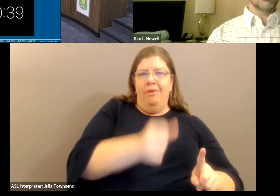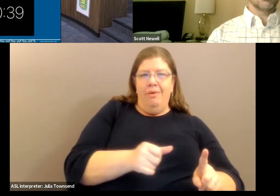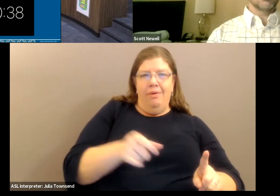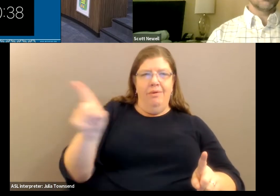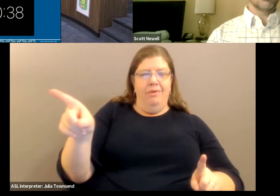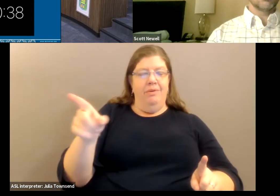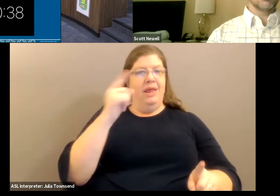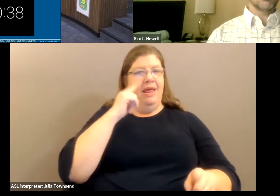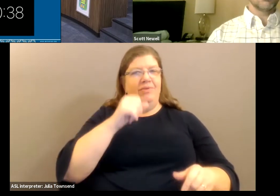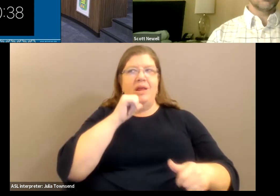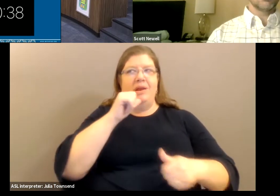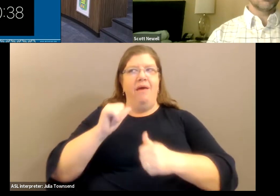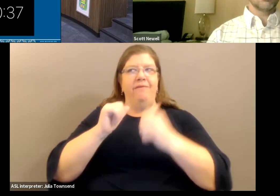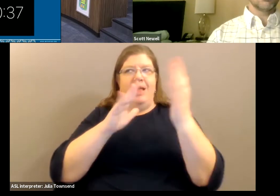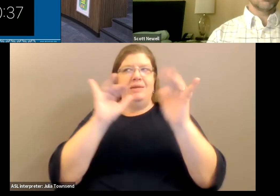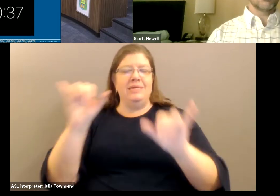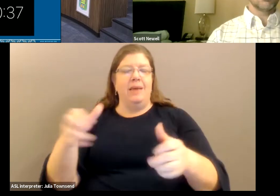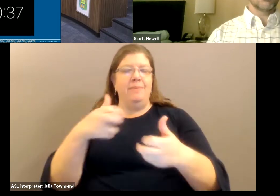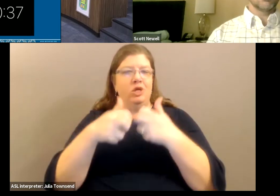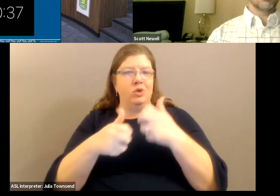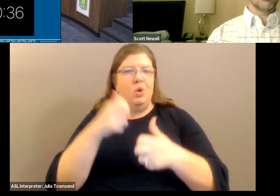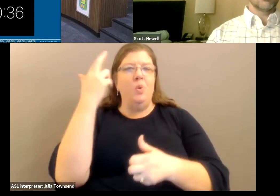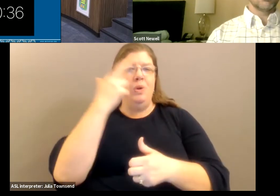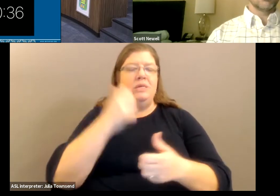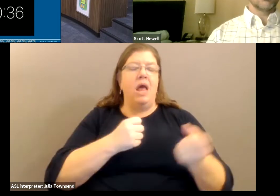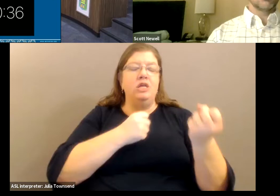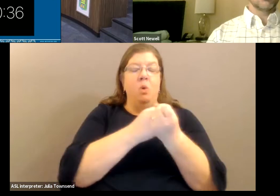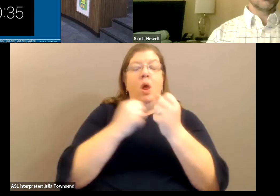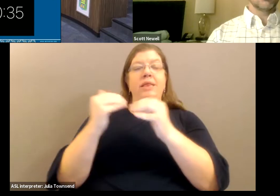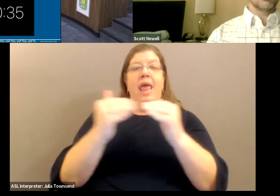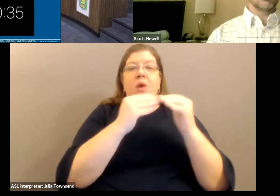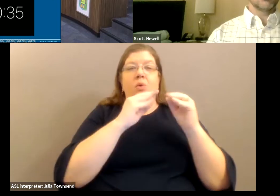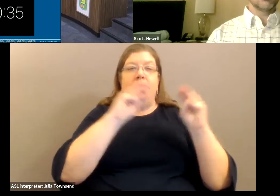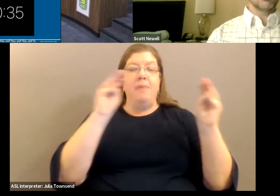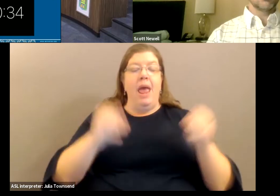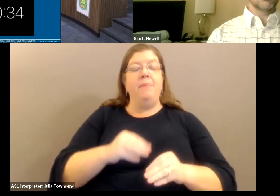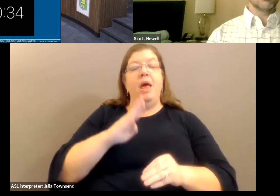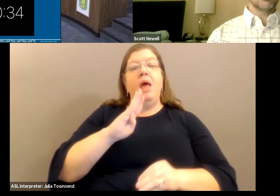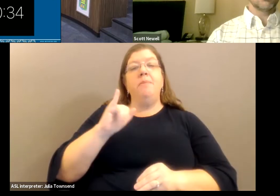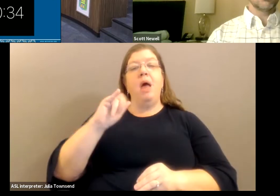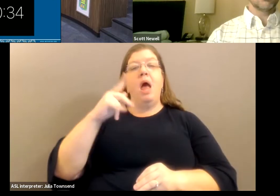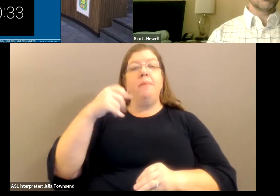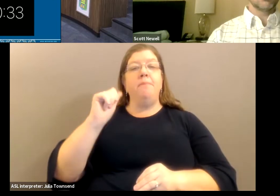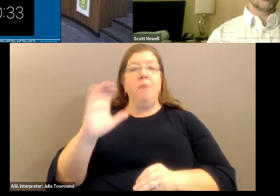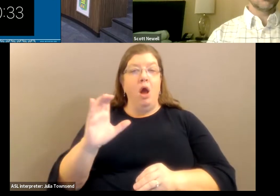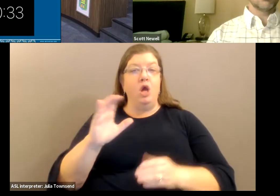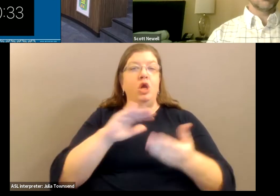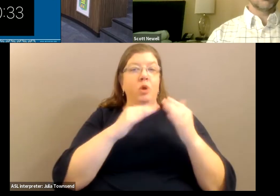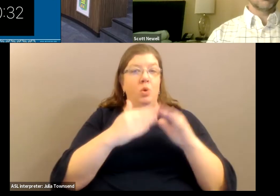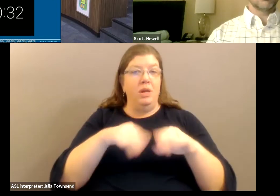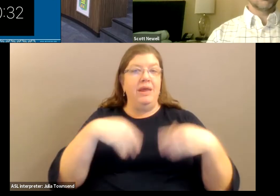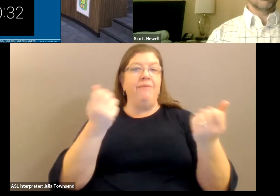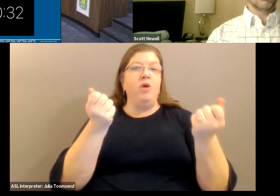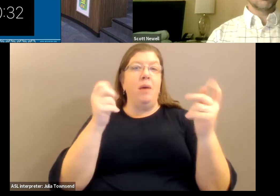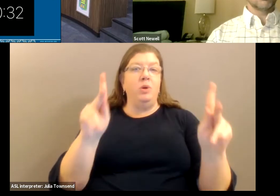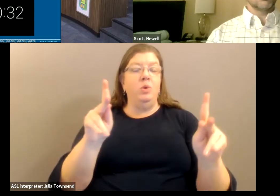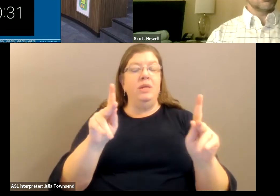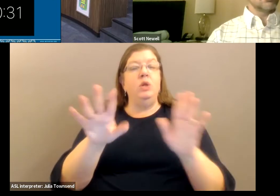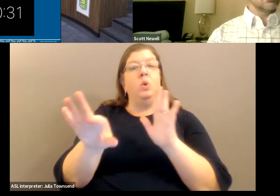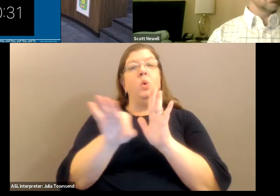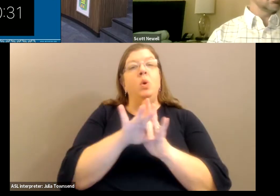face those similar issues? This is why I support the equity map, because it would give BIPOC communities the opportunity to elect someone to speak